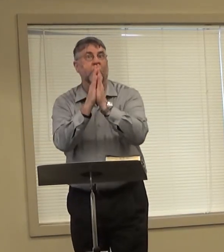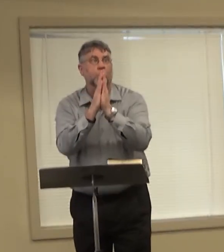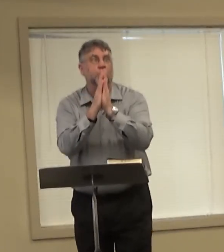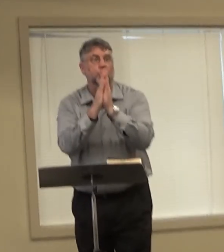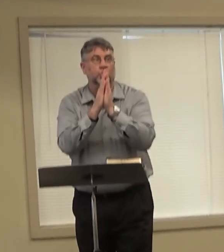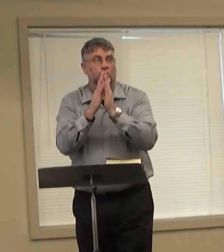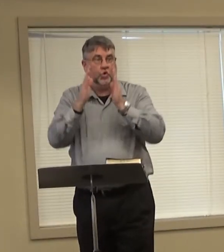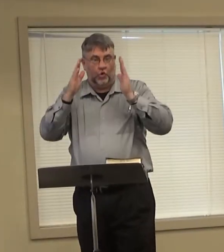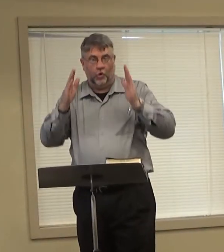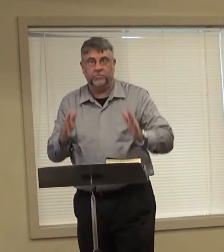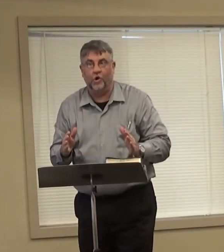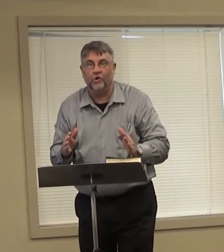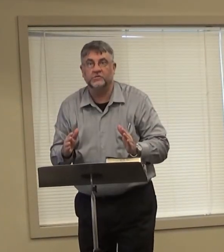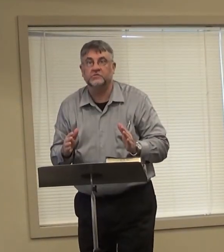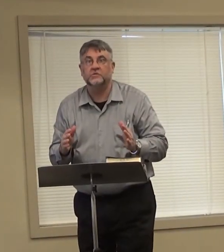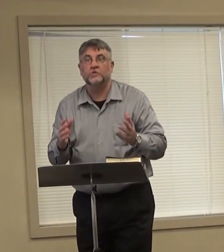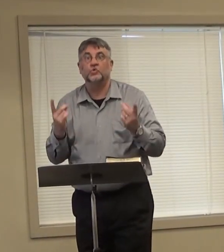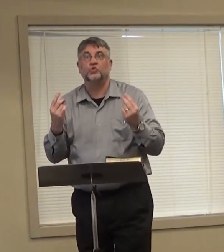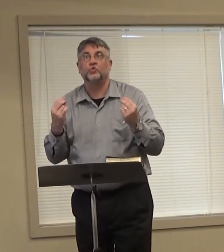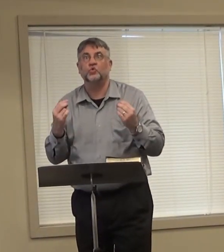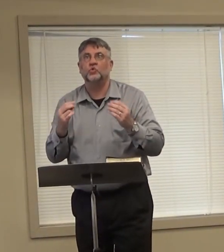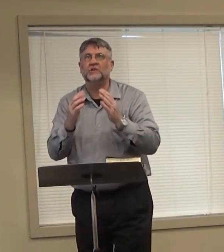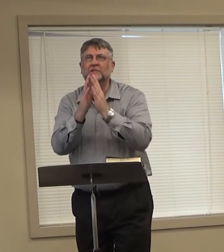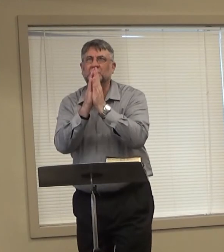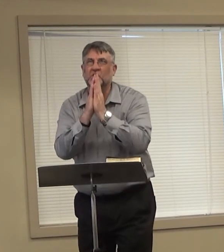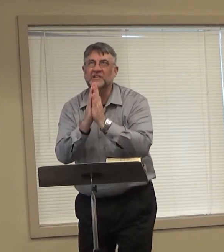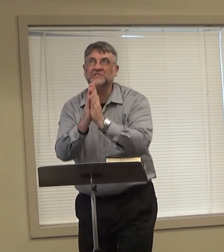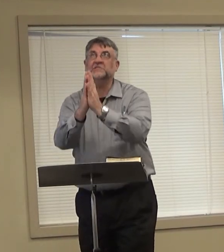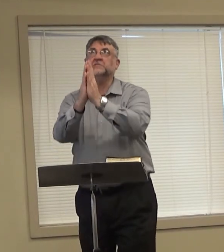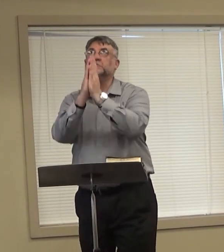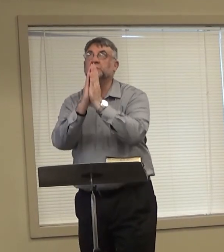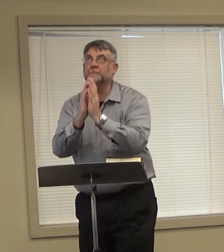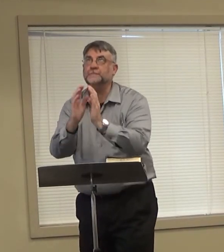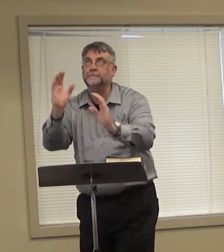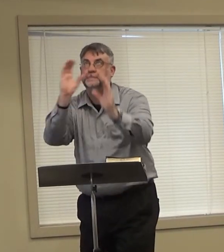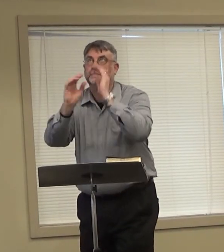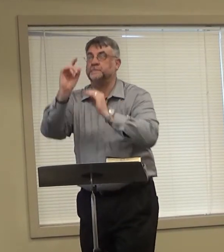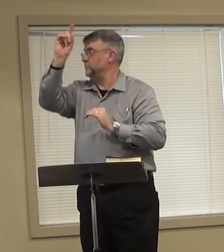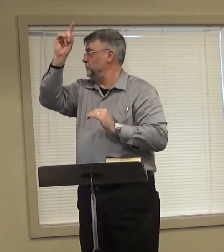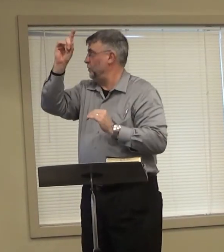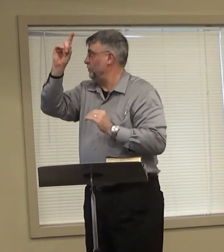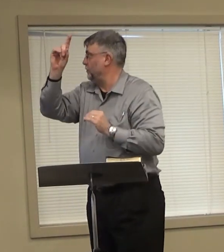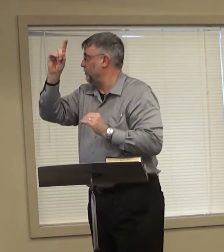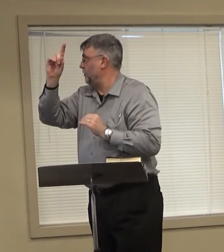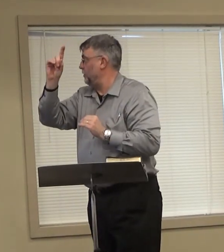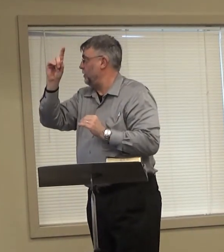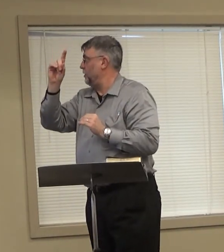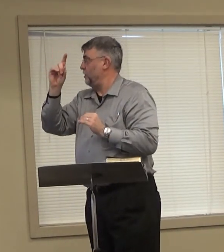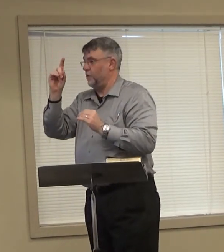It says, the prayer of a righteous person is powerful and effective.